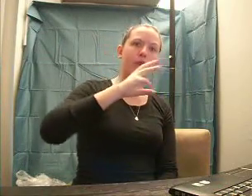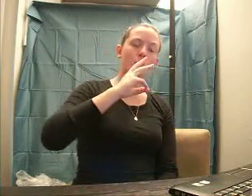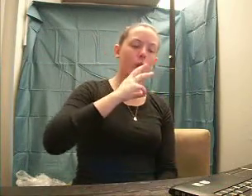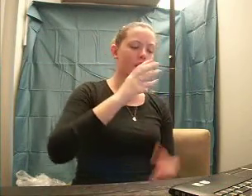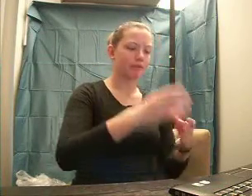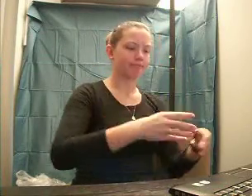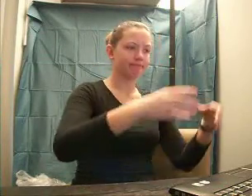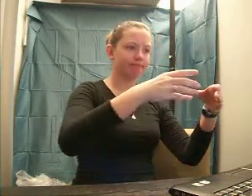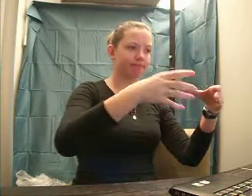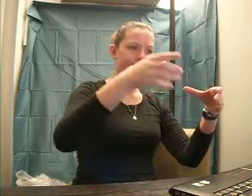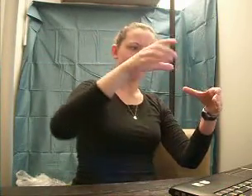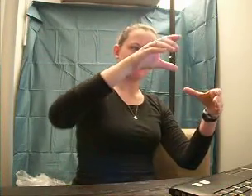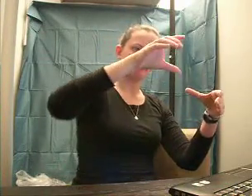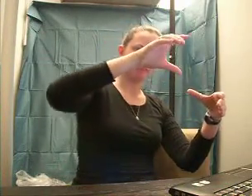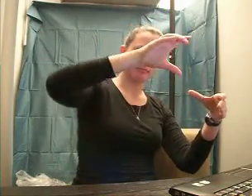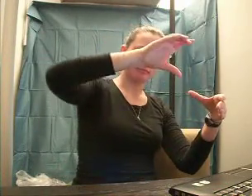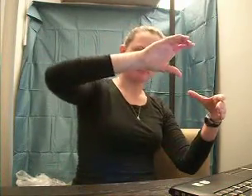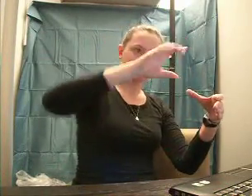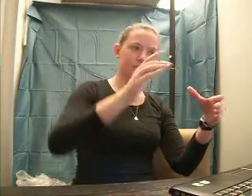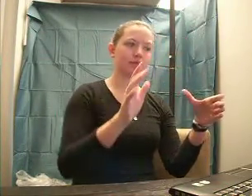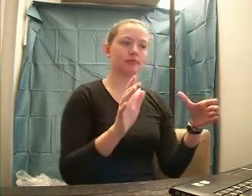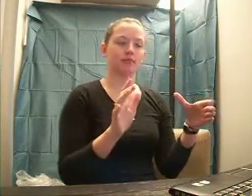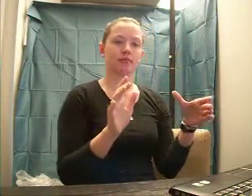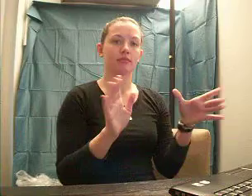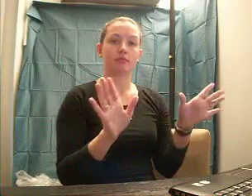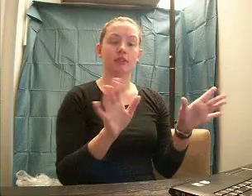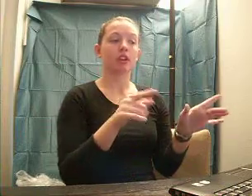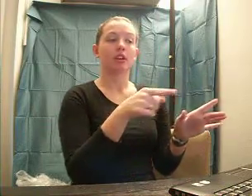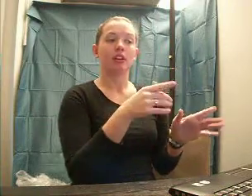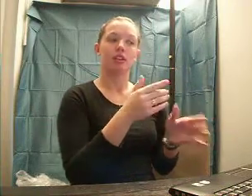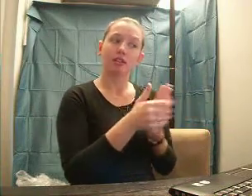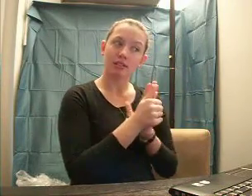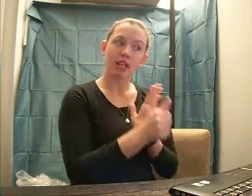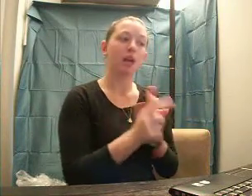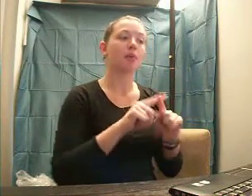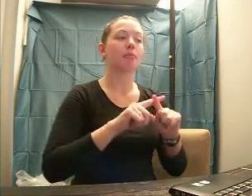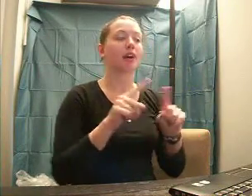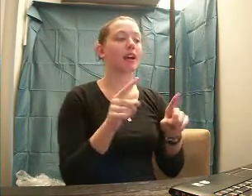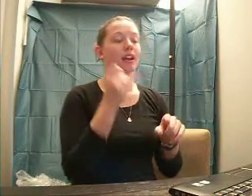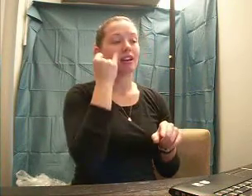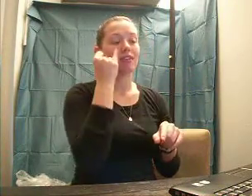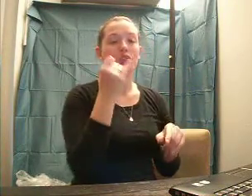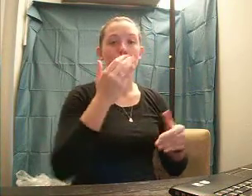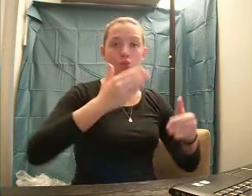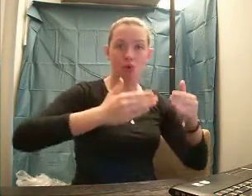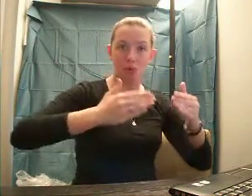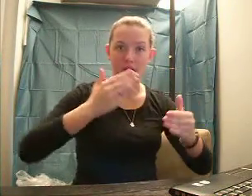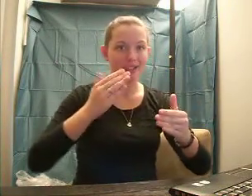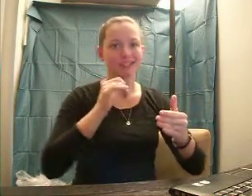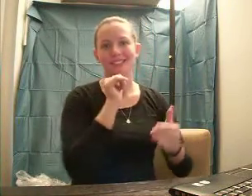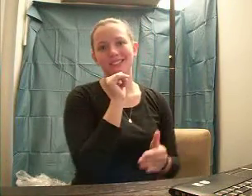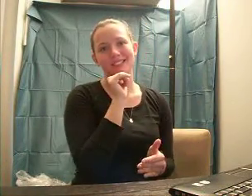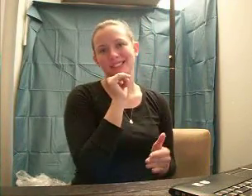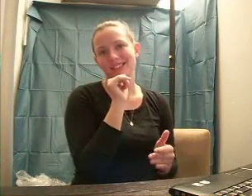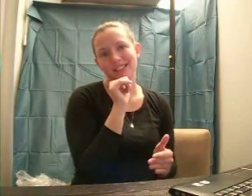with anything like the agility of a human. Now, if you want this robot to do a different task, that's another 3-year PhD program. There is